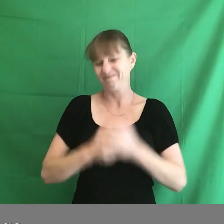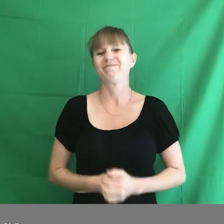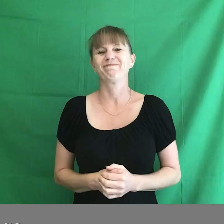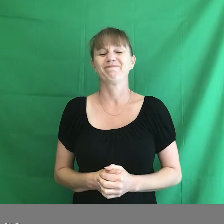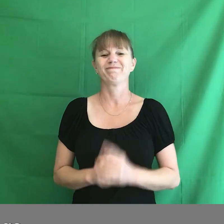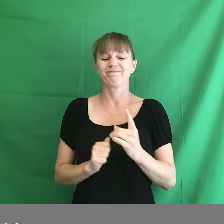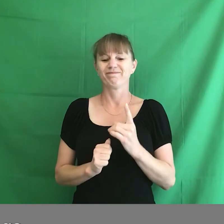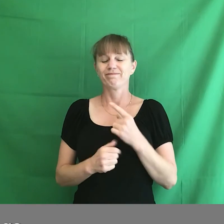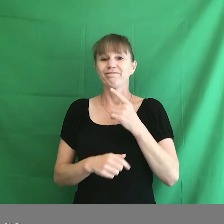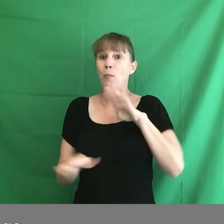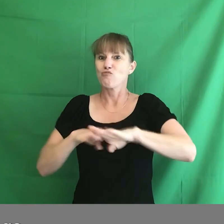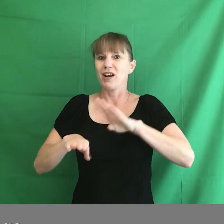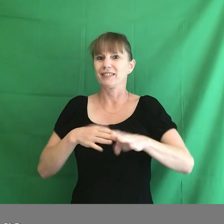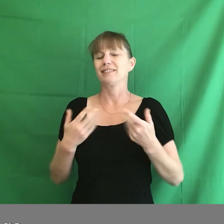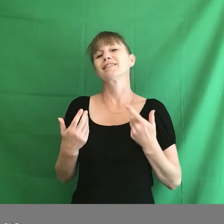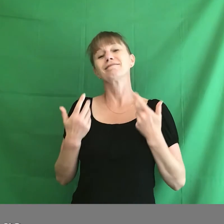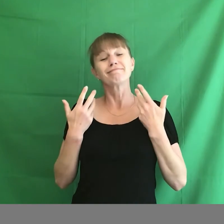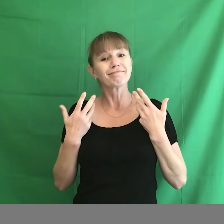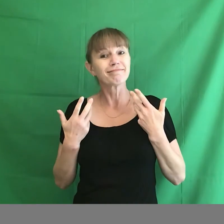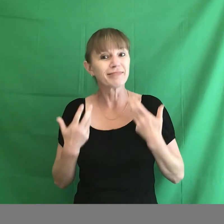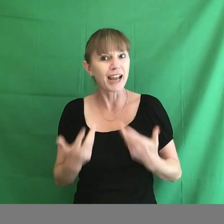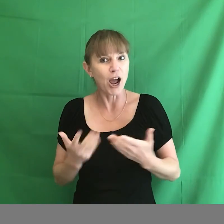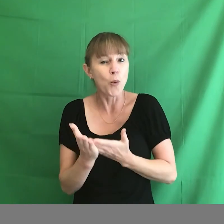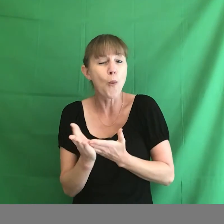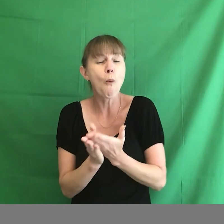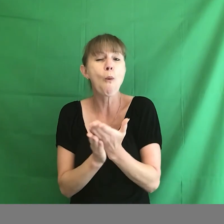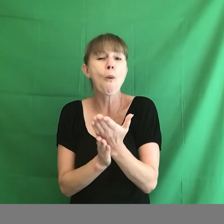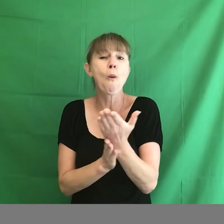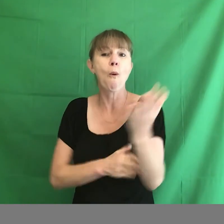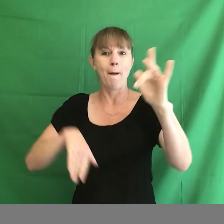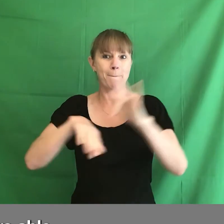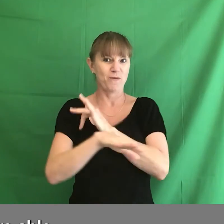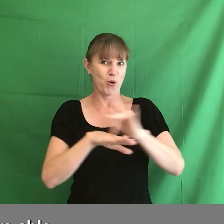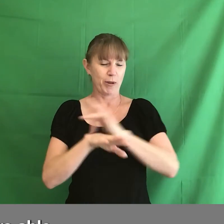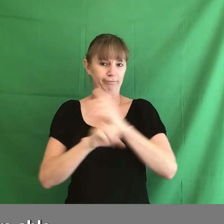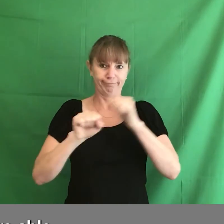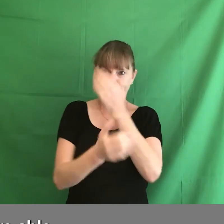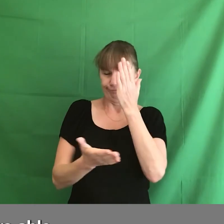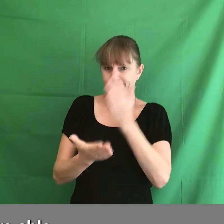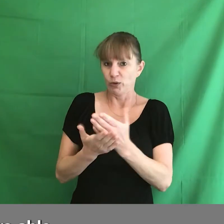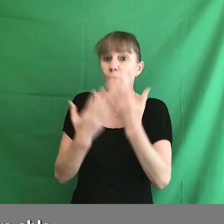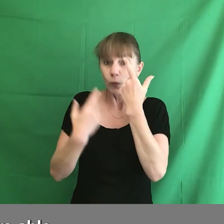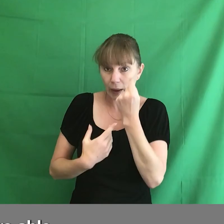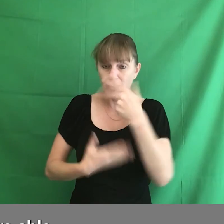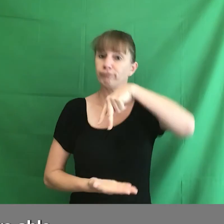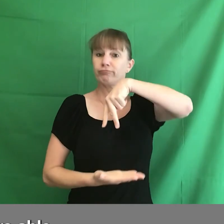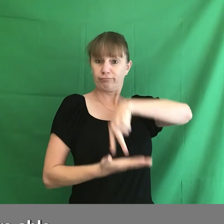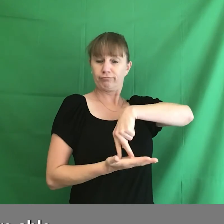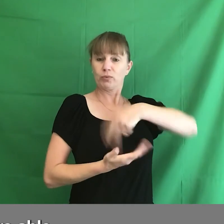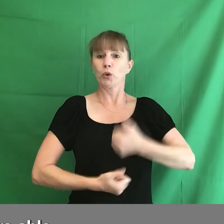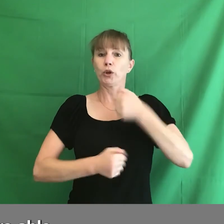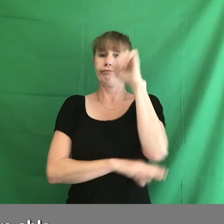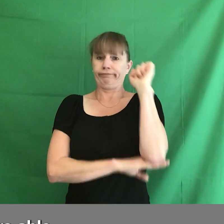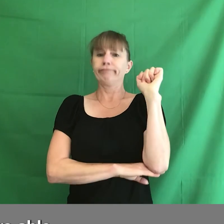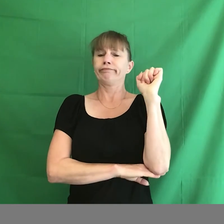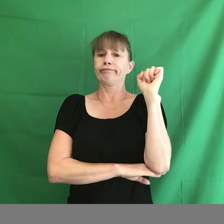Fab. There we go. We just had our practice run. So let's get ready for a performance. Make sure, if you're able, that you're standing up with a really